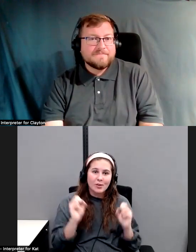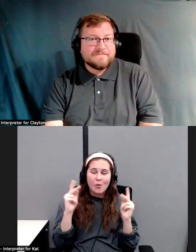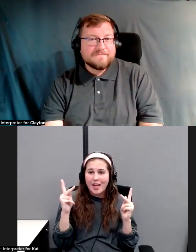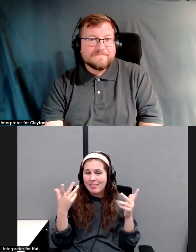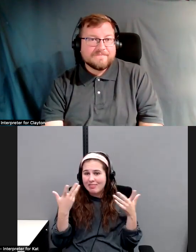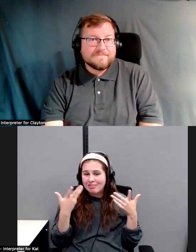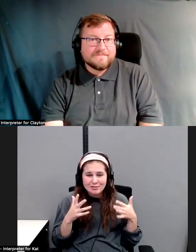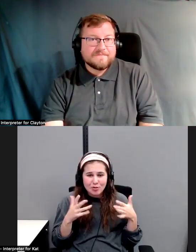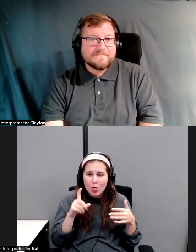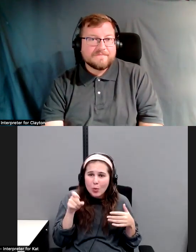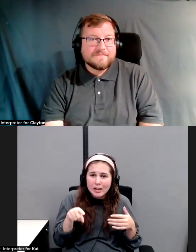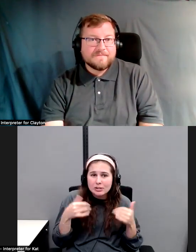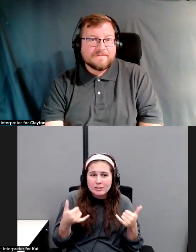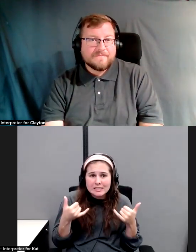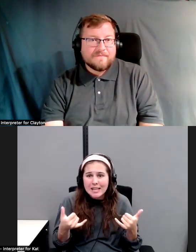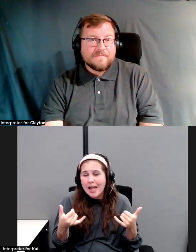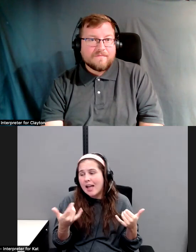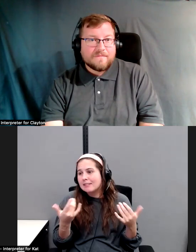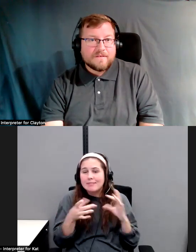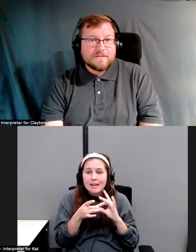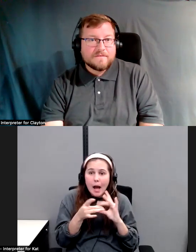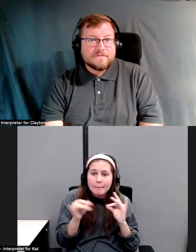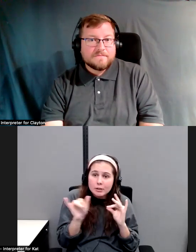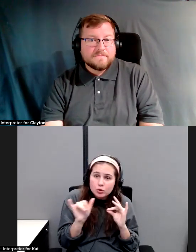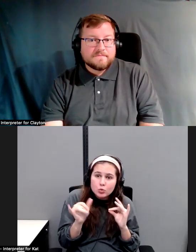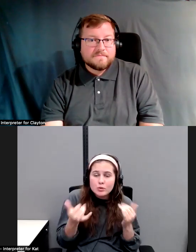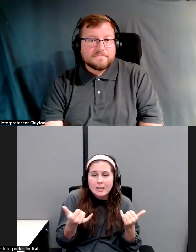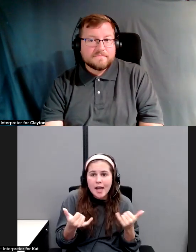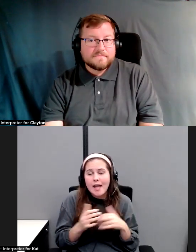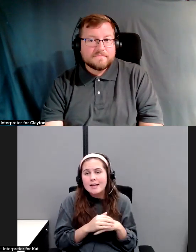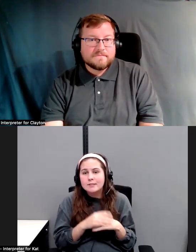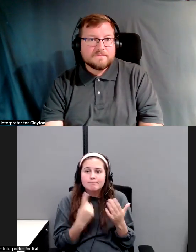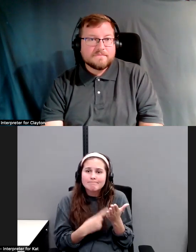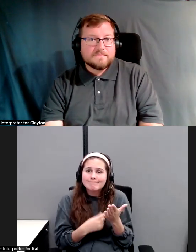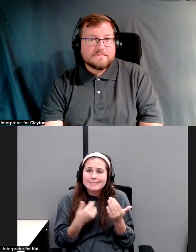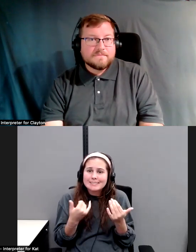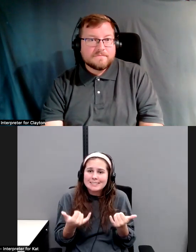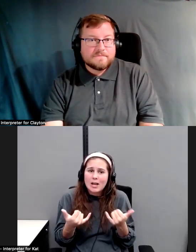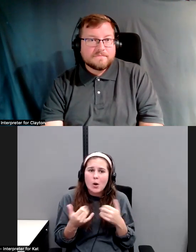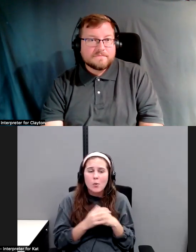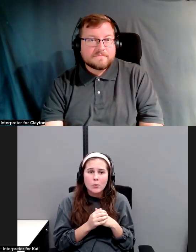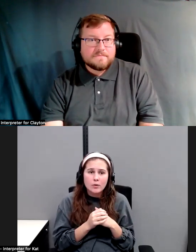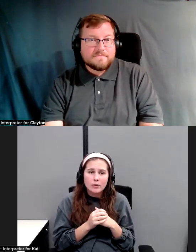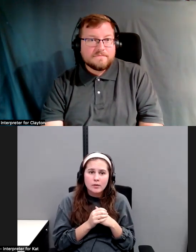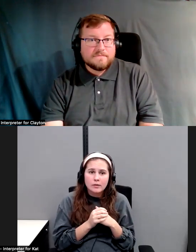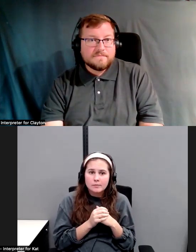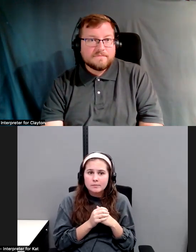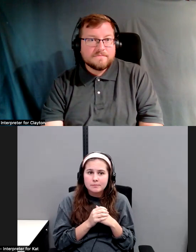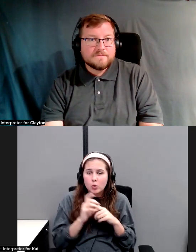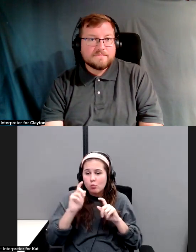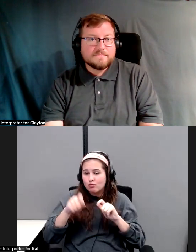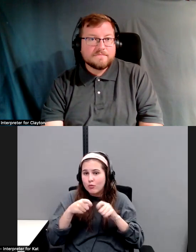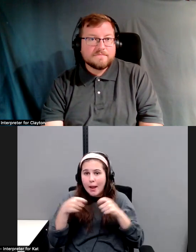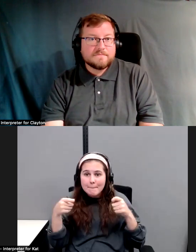the question or the comment that I could think of and talk with you about. So as we slowly wrap up, so I